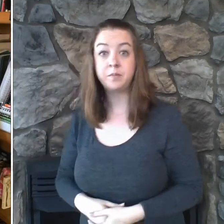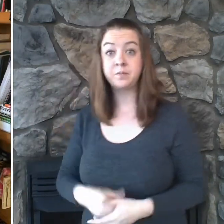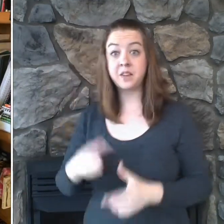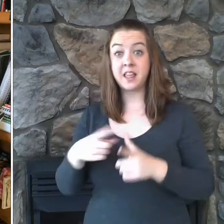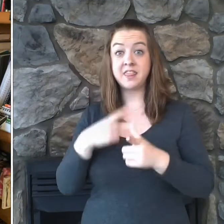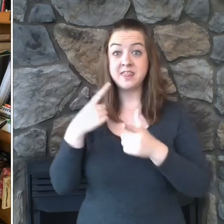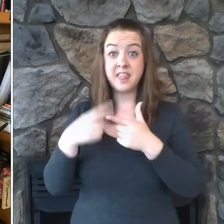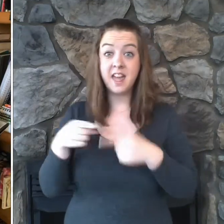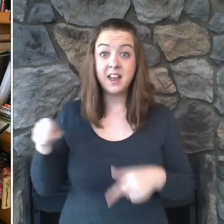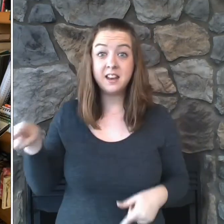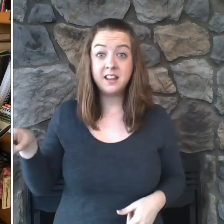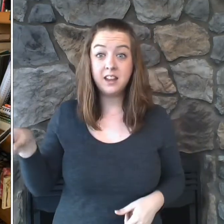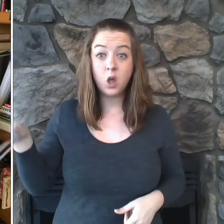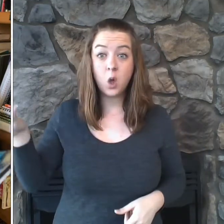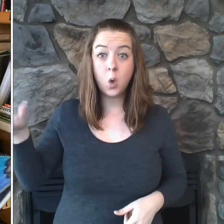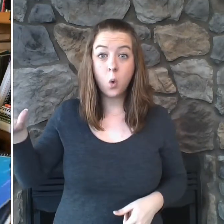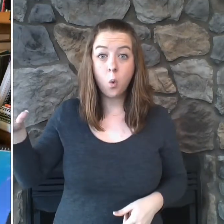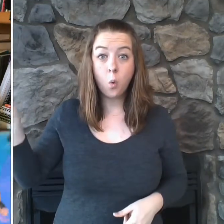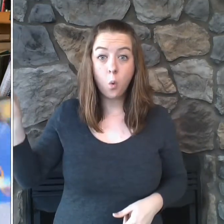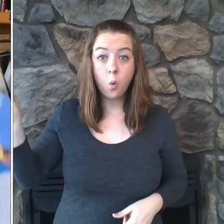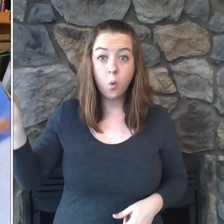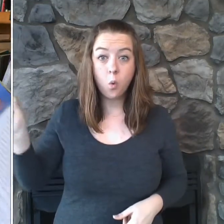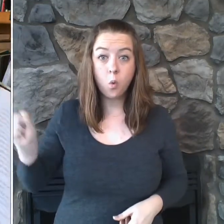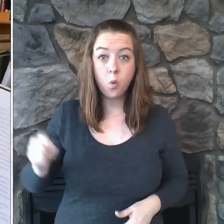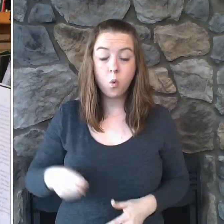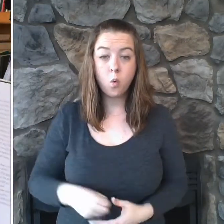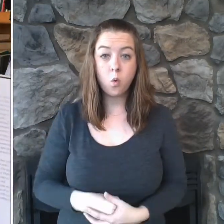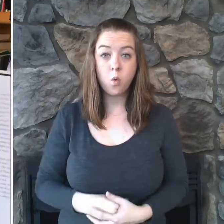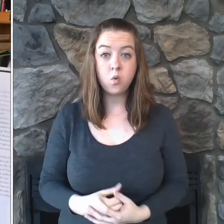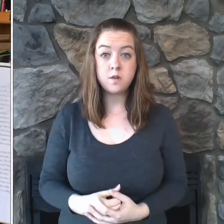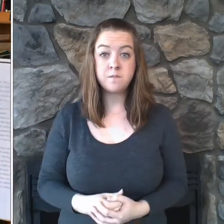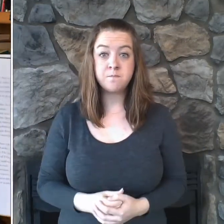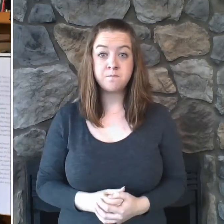Then he was gone.